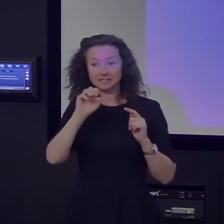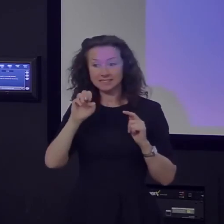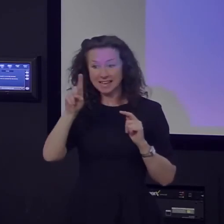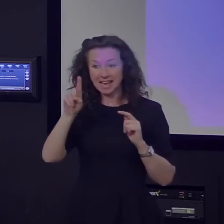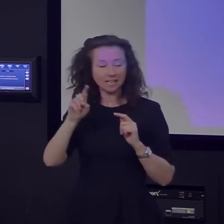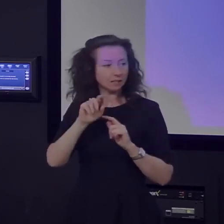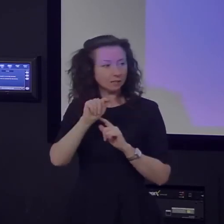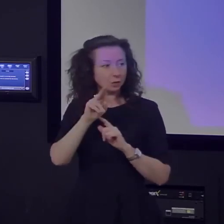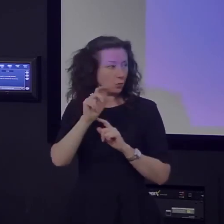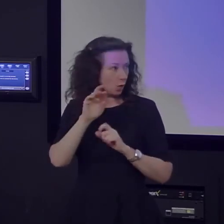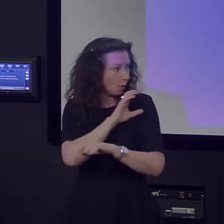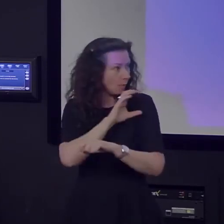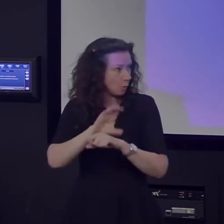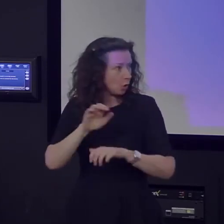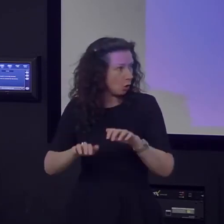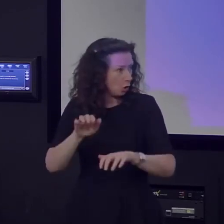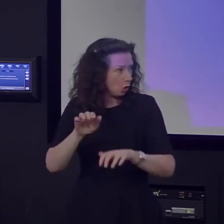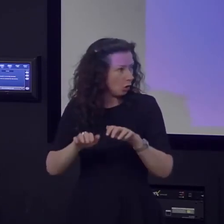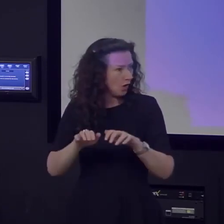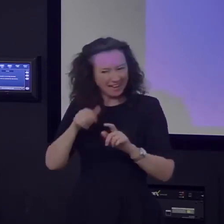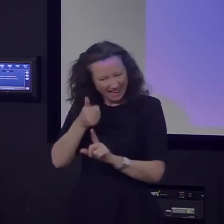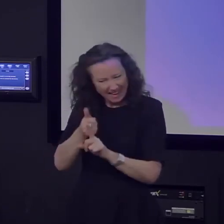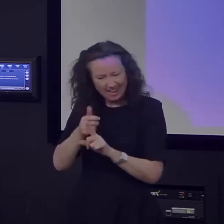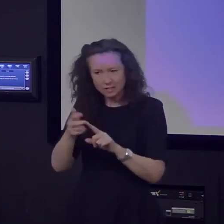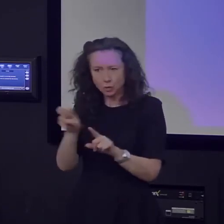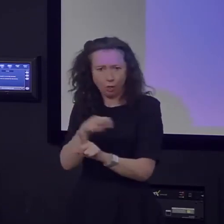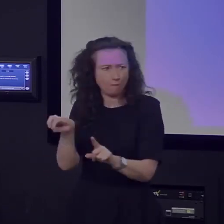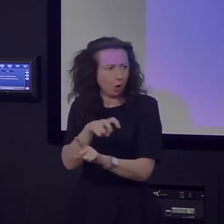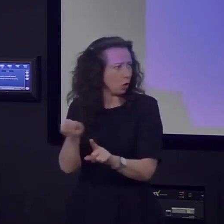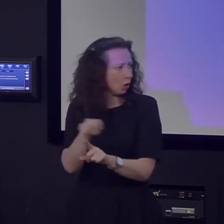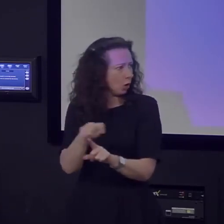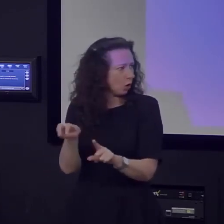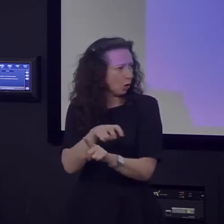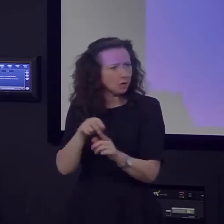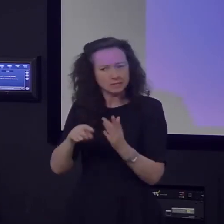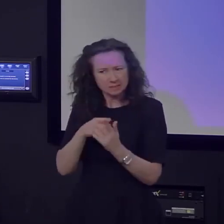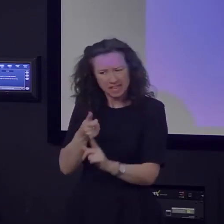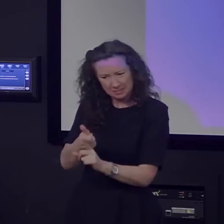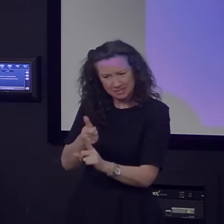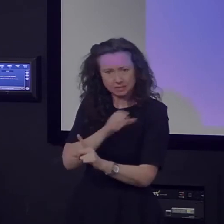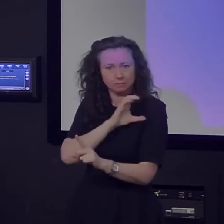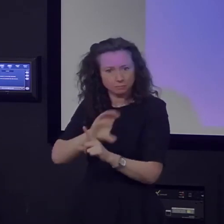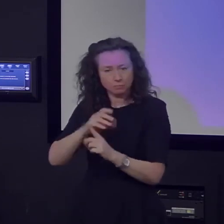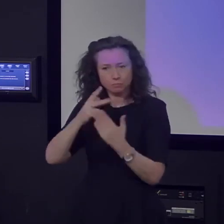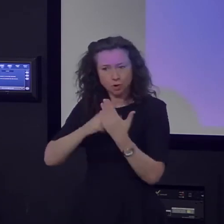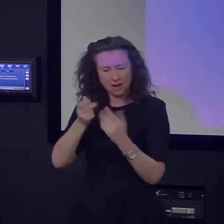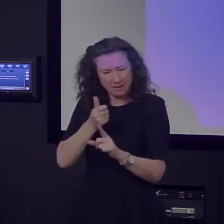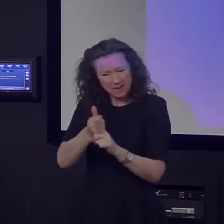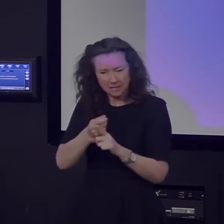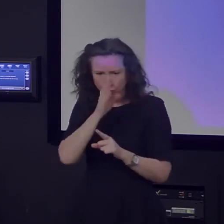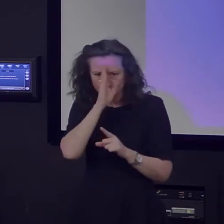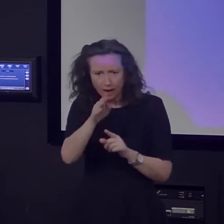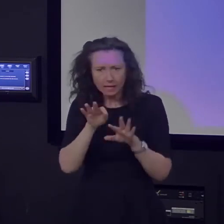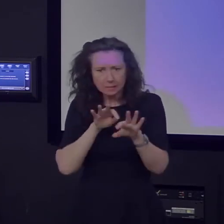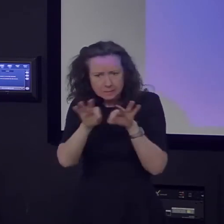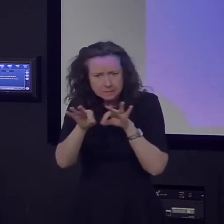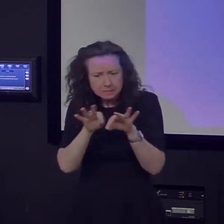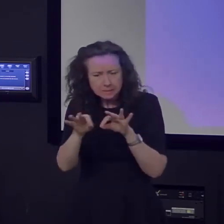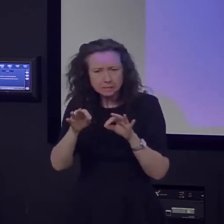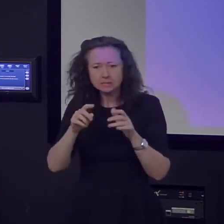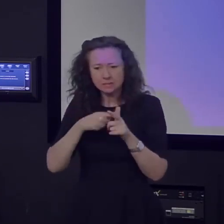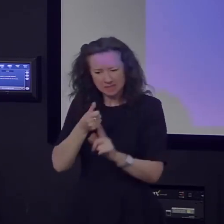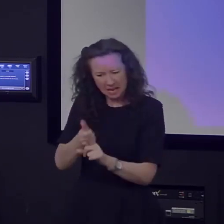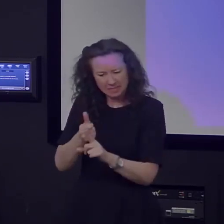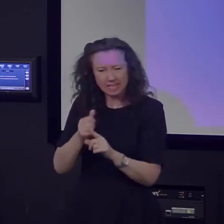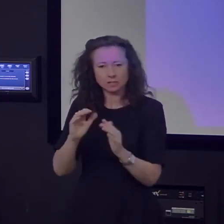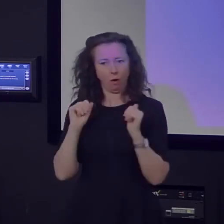tutor, it's really all over the place. Sometimes it's being quite direct, other times it's backing off, it's more open-ended, which